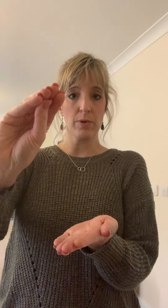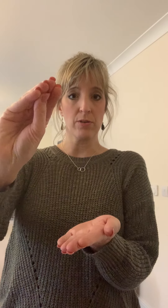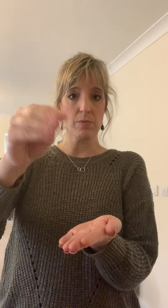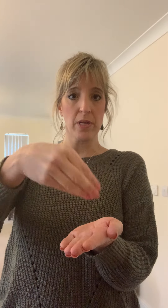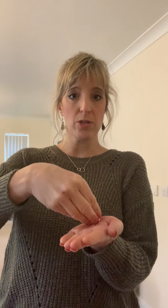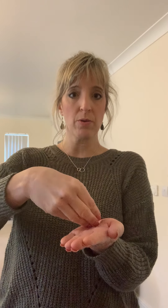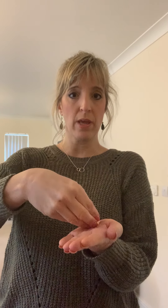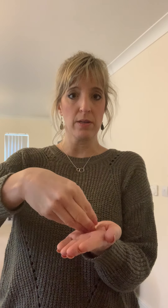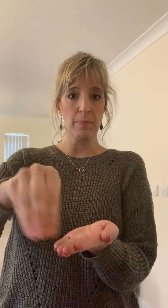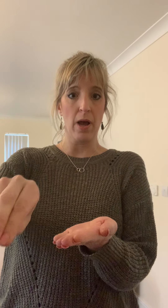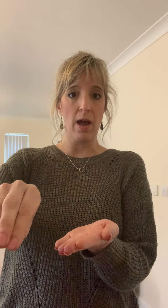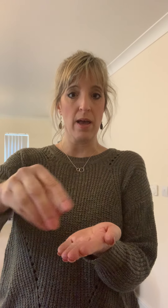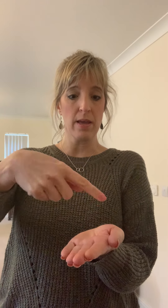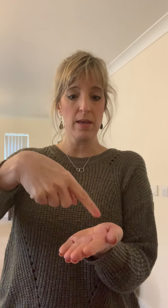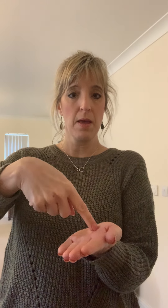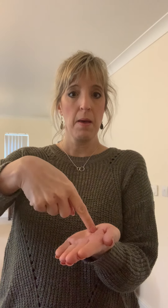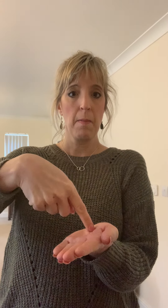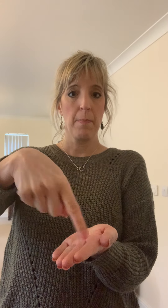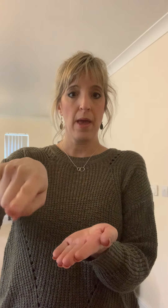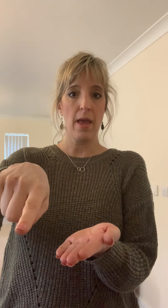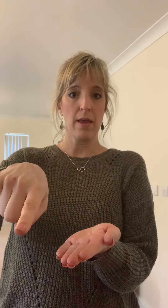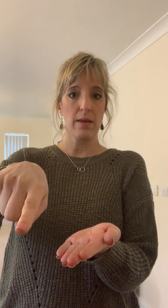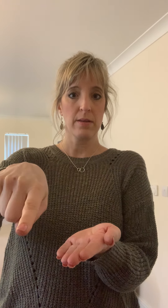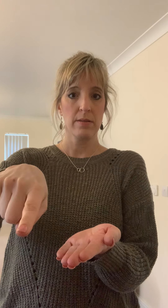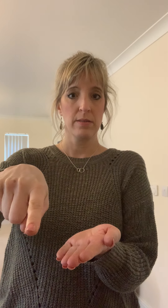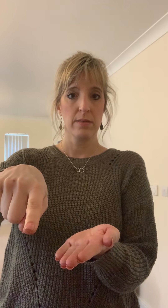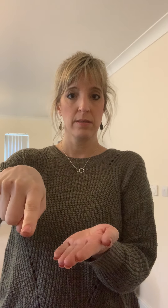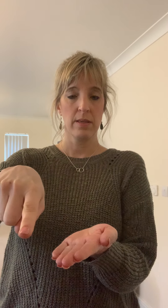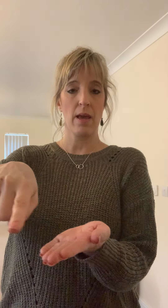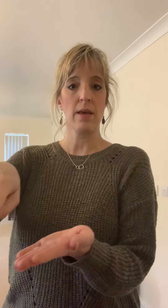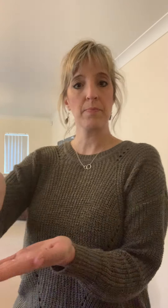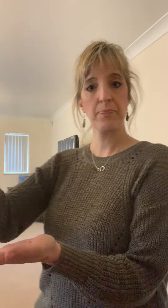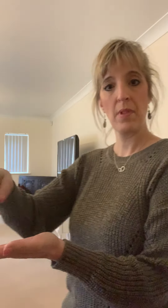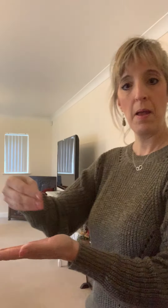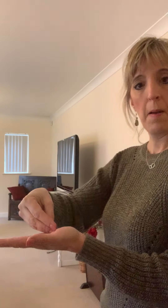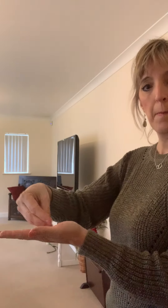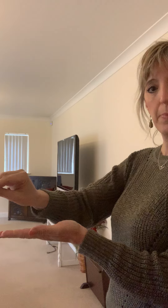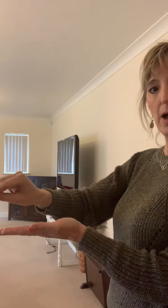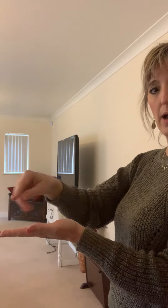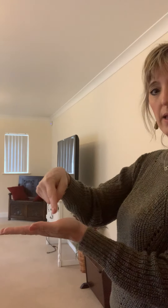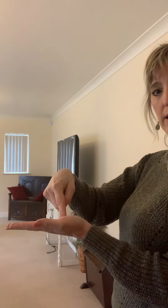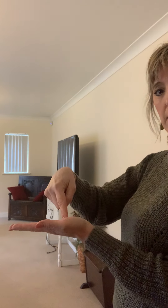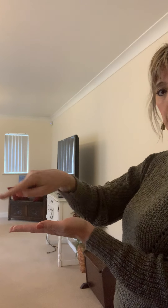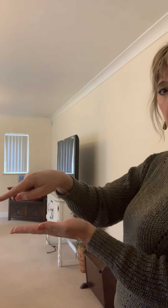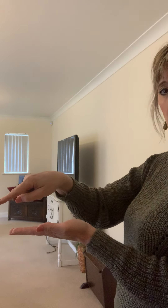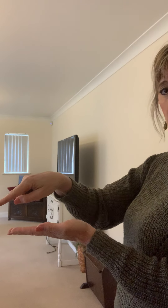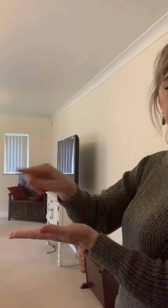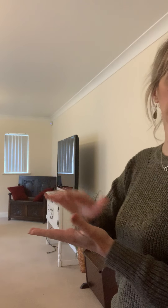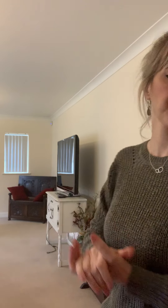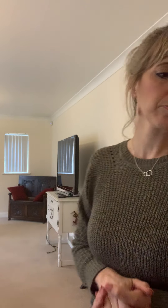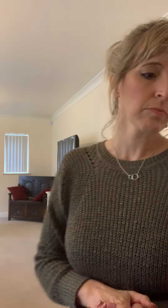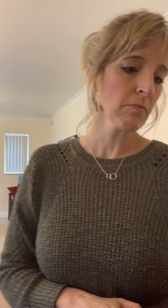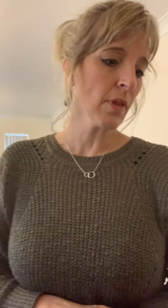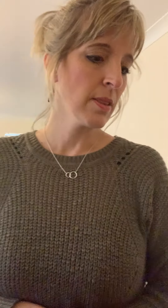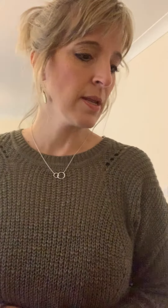your smashed O hand. Buy, pay. Okay, buy and pay. The next